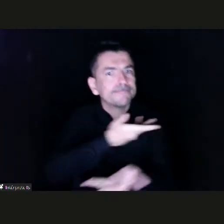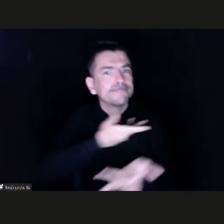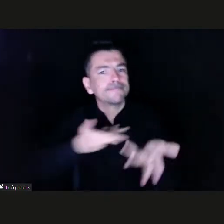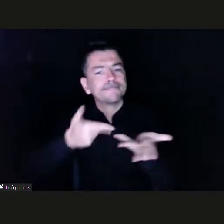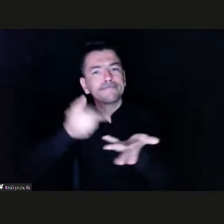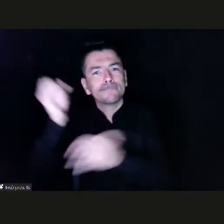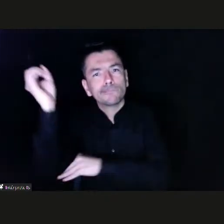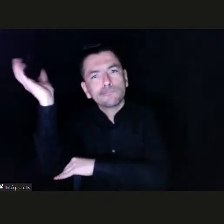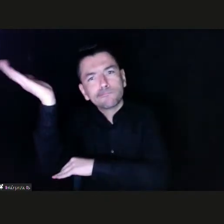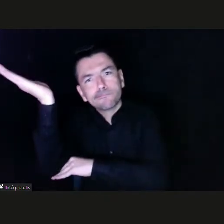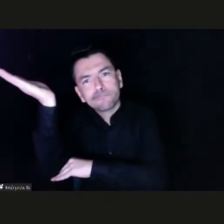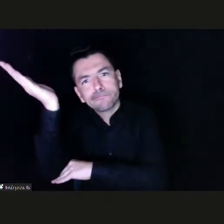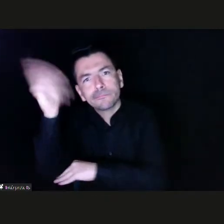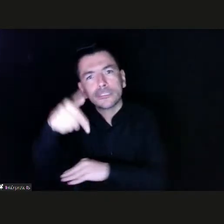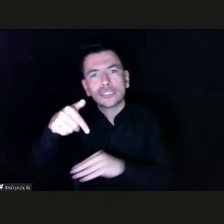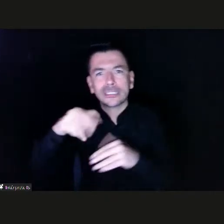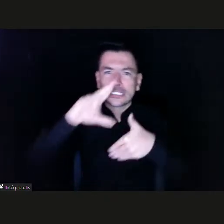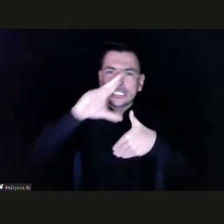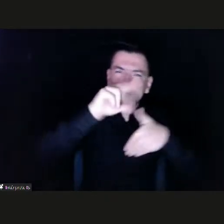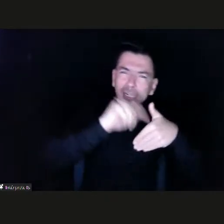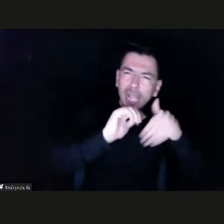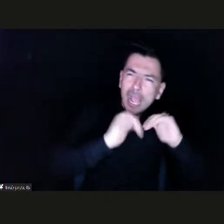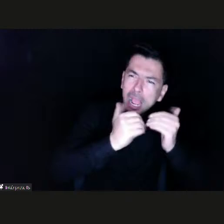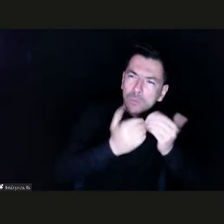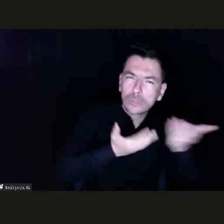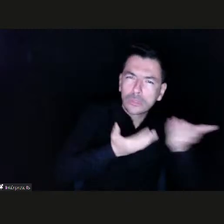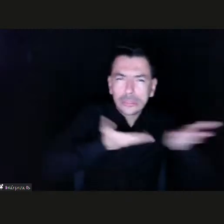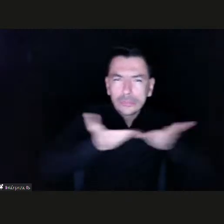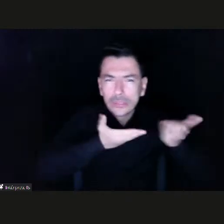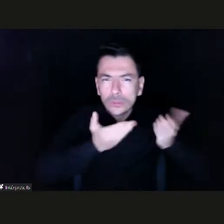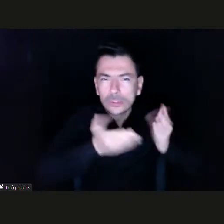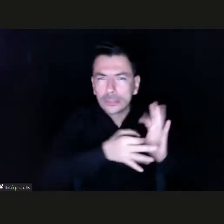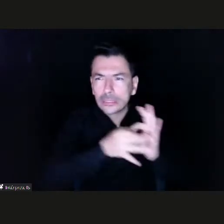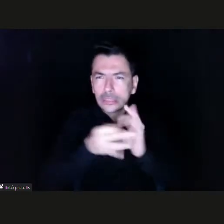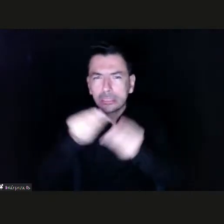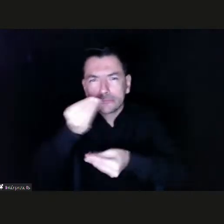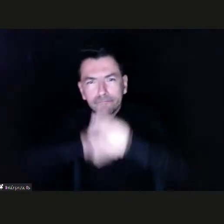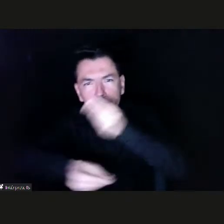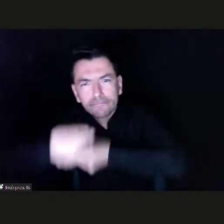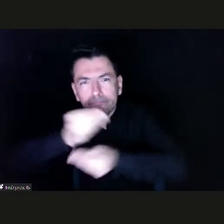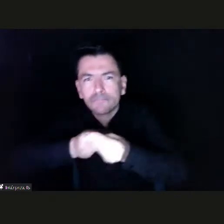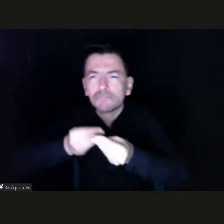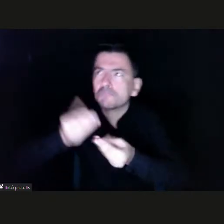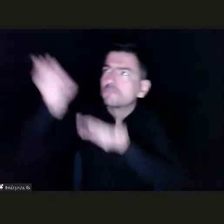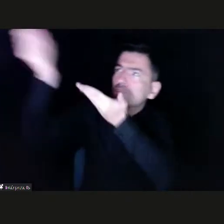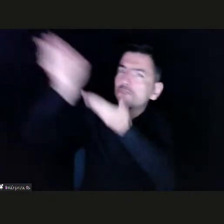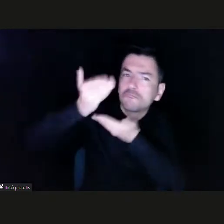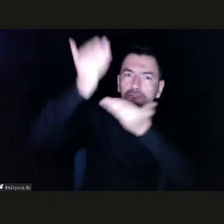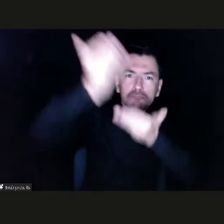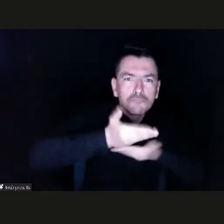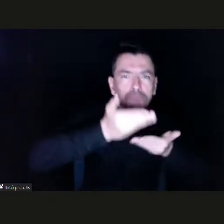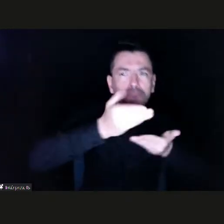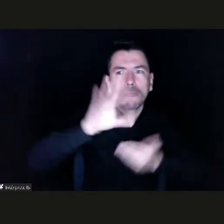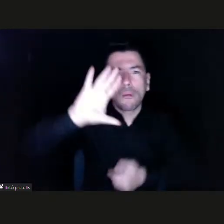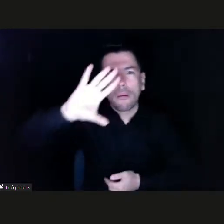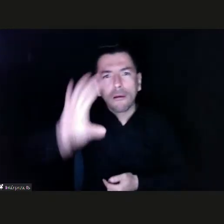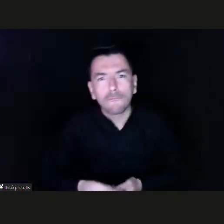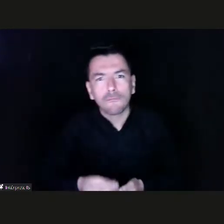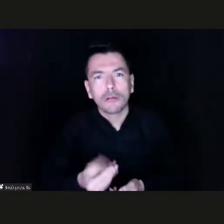female or women in top leading positions. We have a big event in November here with ministers, with vice